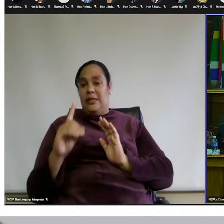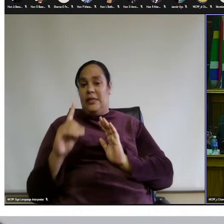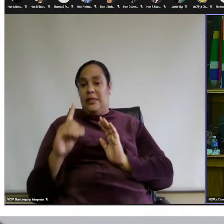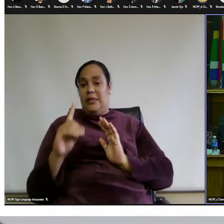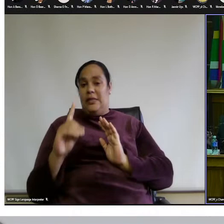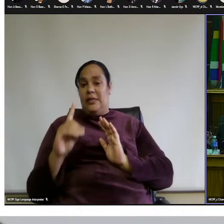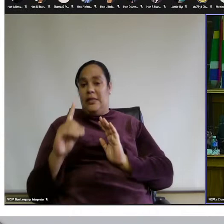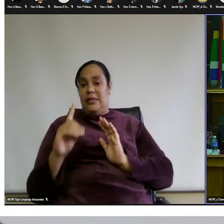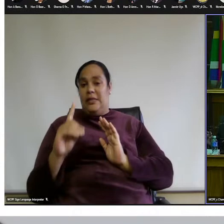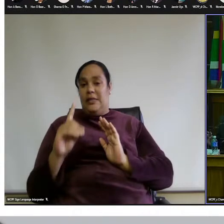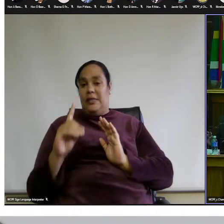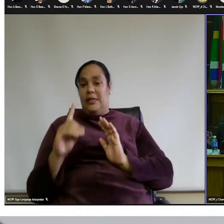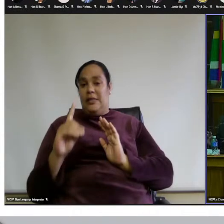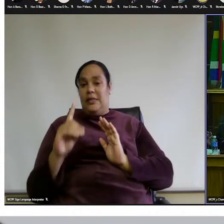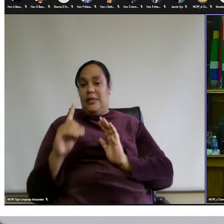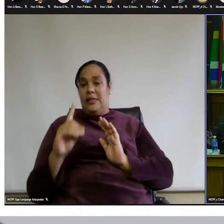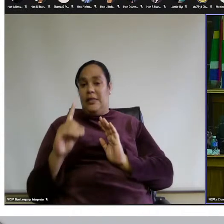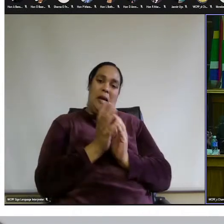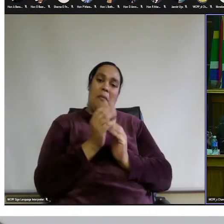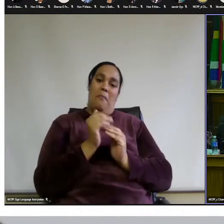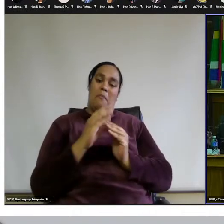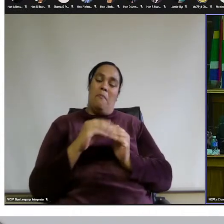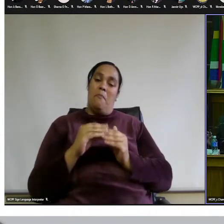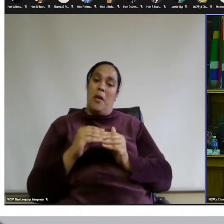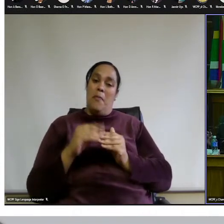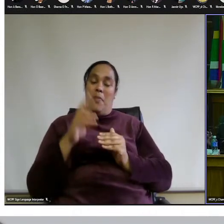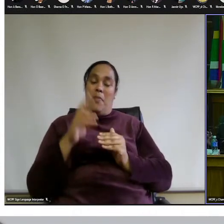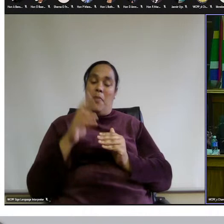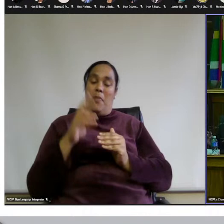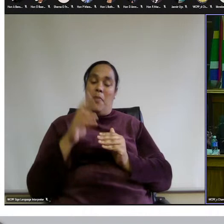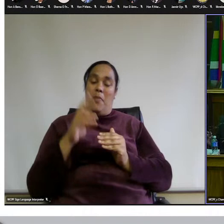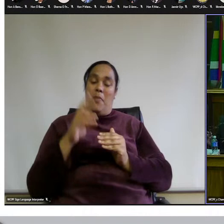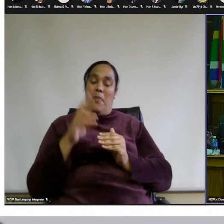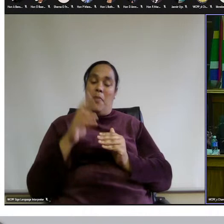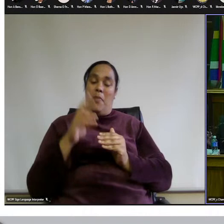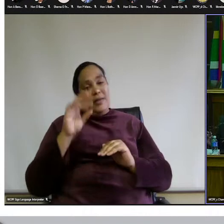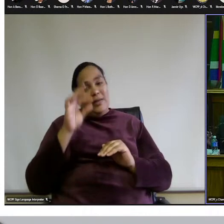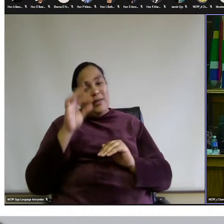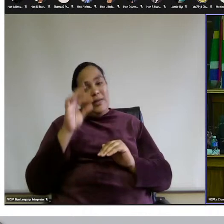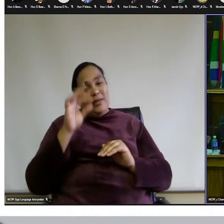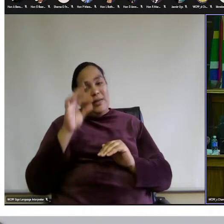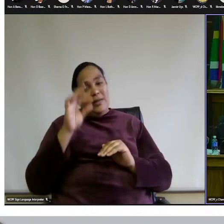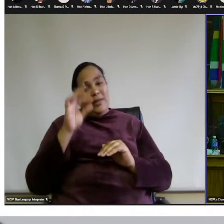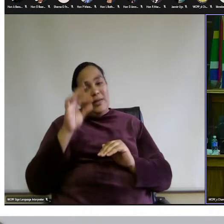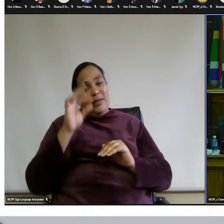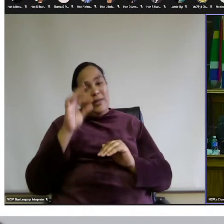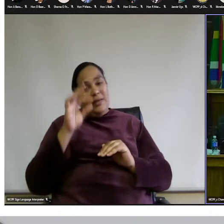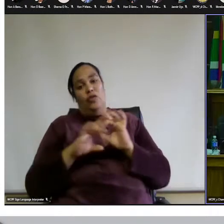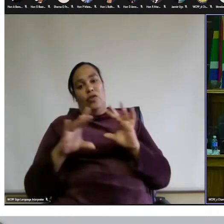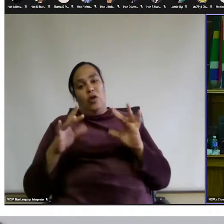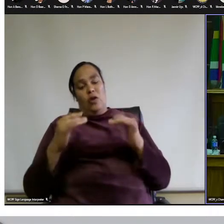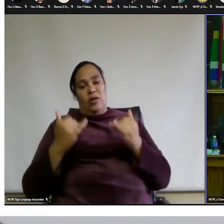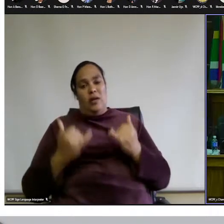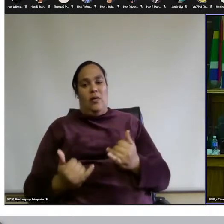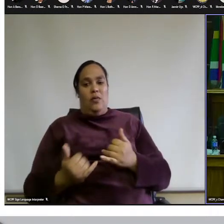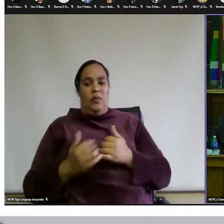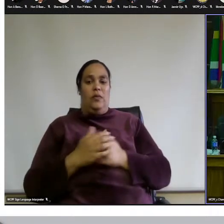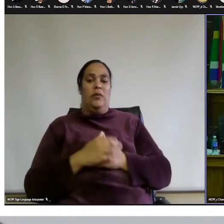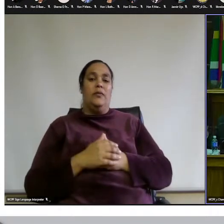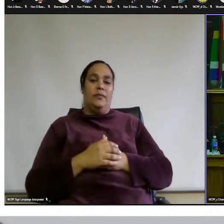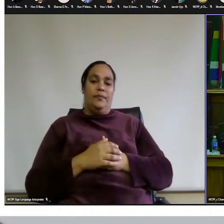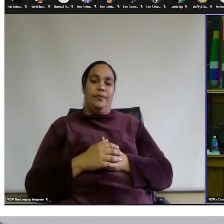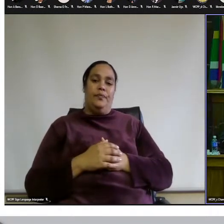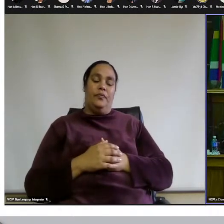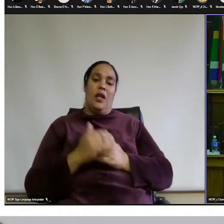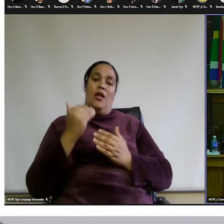Programming Authority meeting. Members are reminded that the 30-minute as per standing rule will start now. In the order of